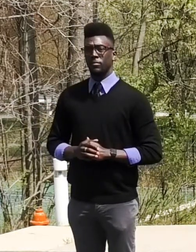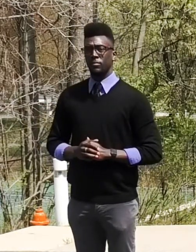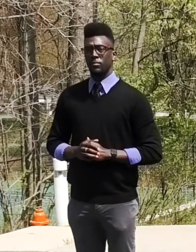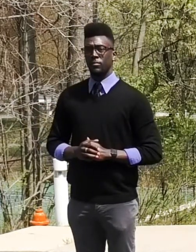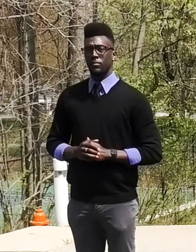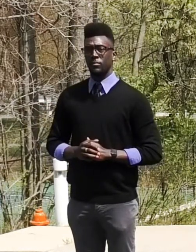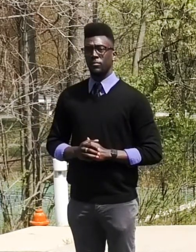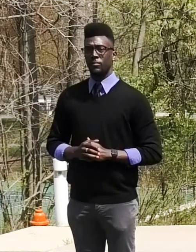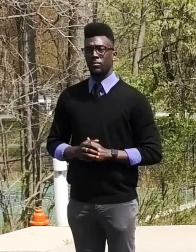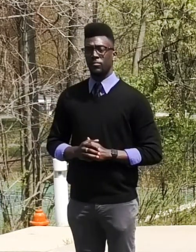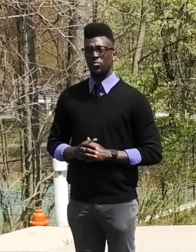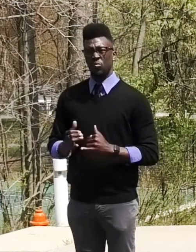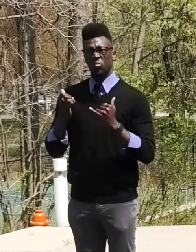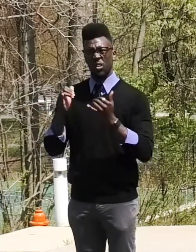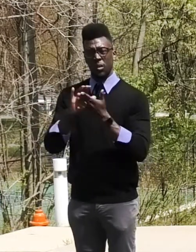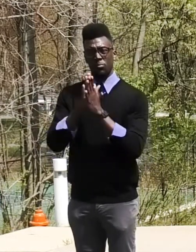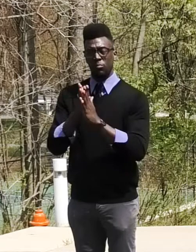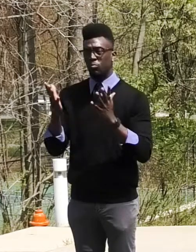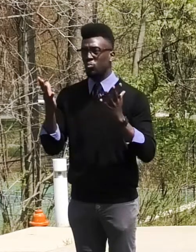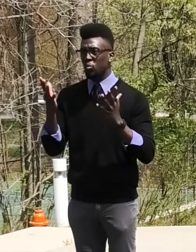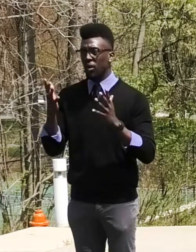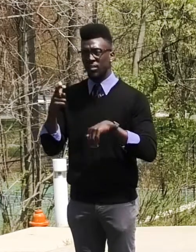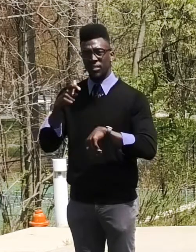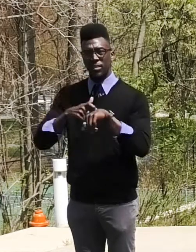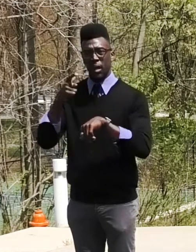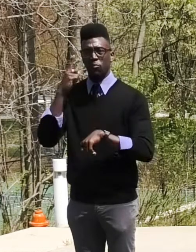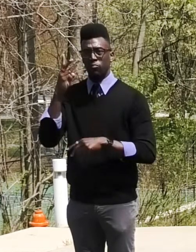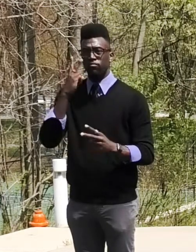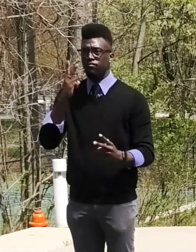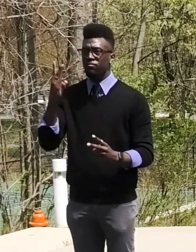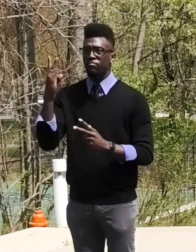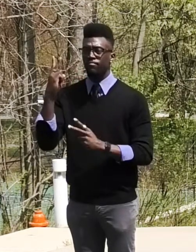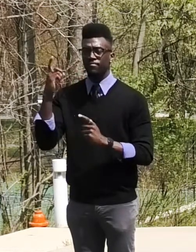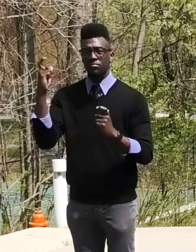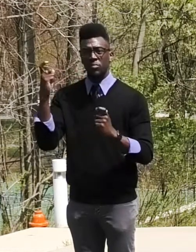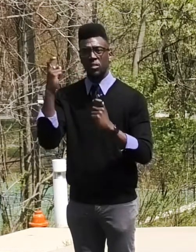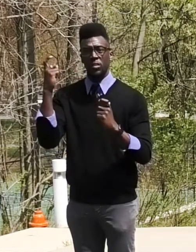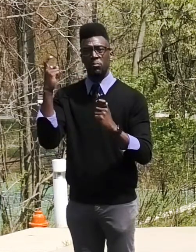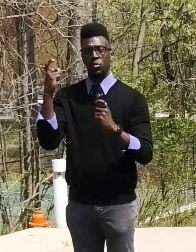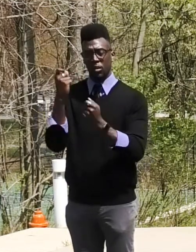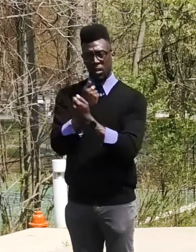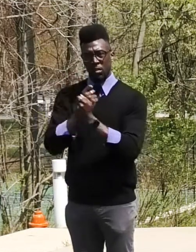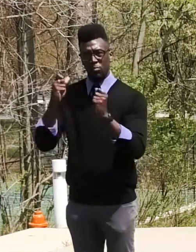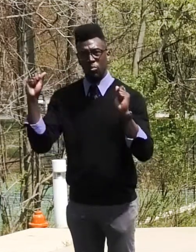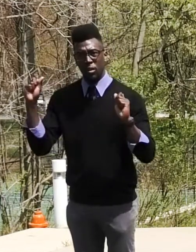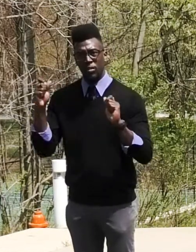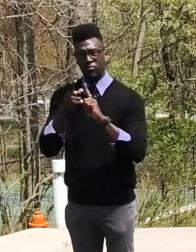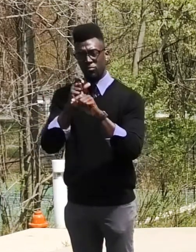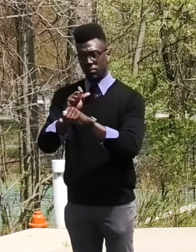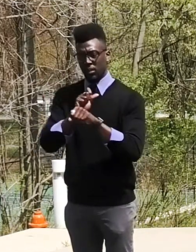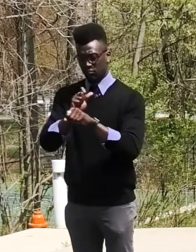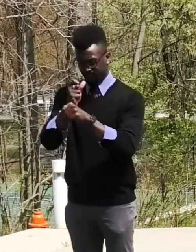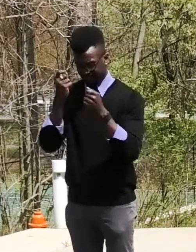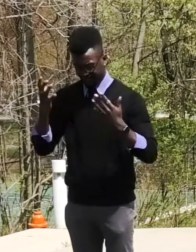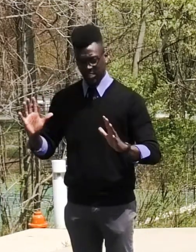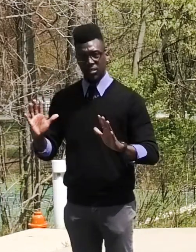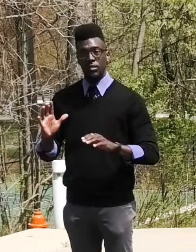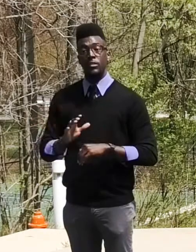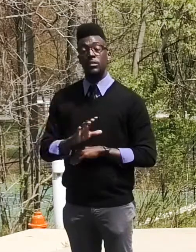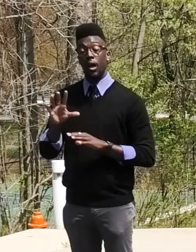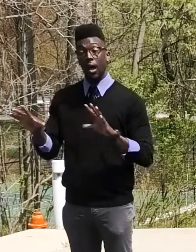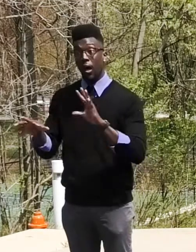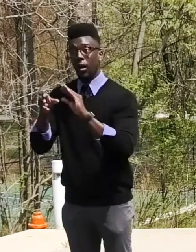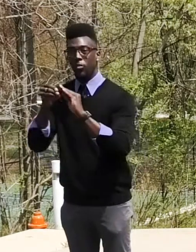This day has become not only a time to commemorate liberation from the institution of slavery, but also a time